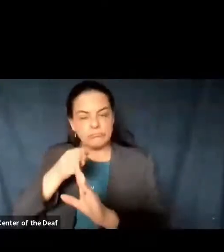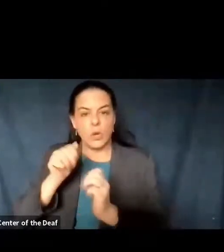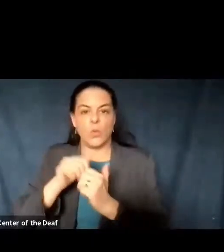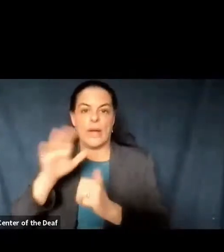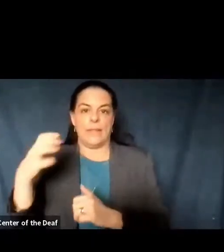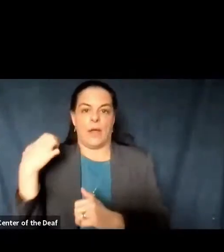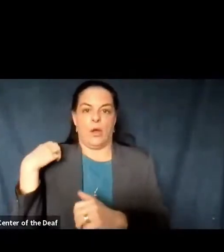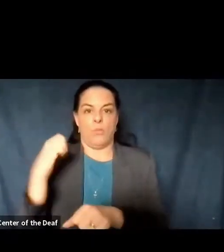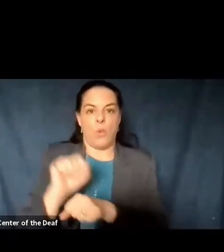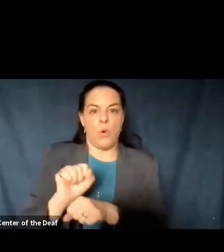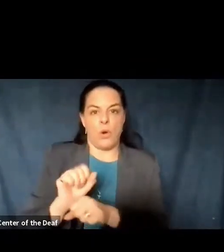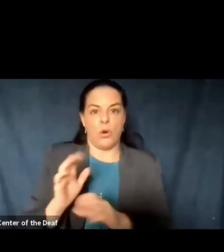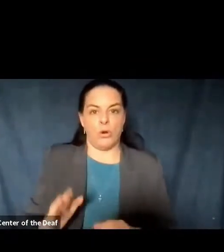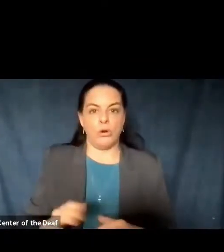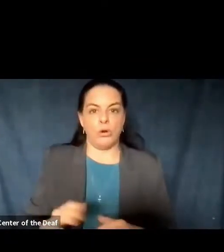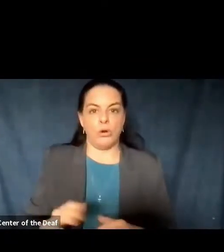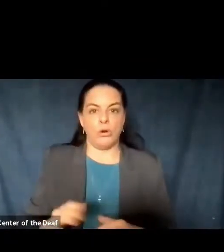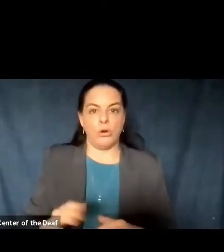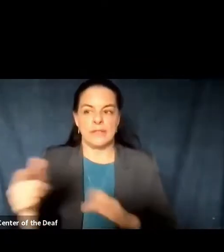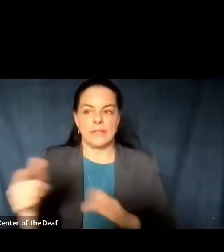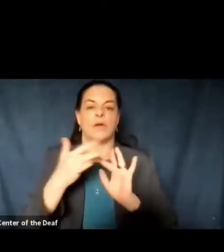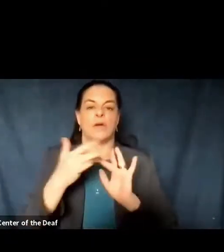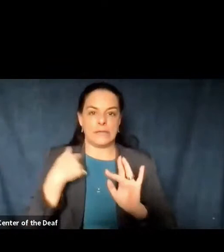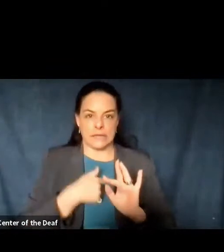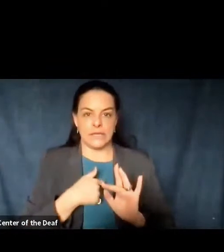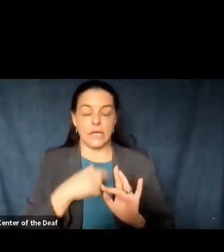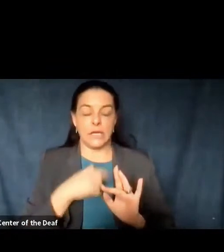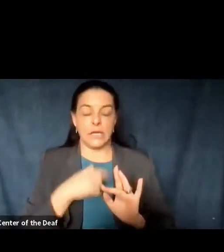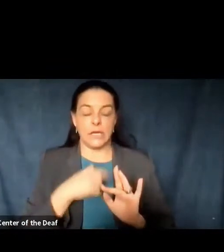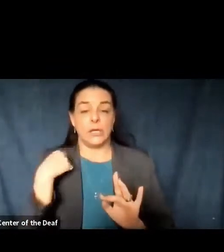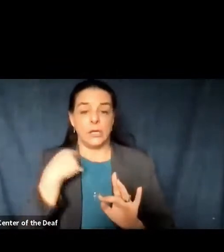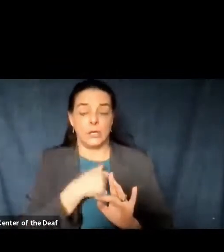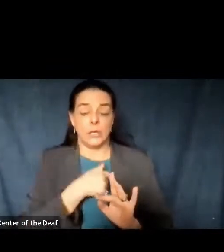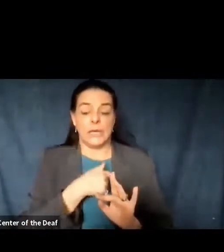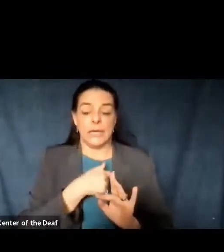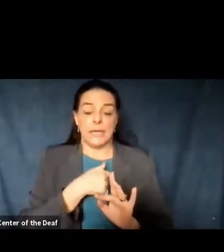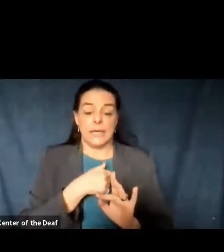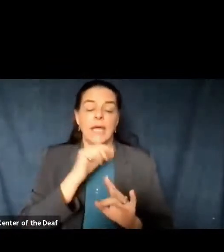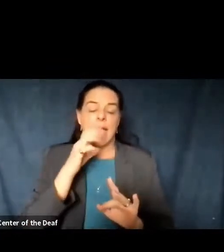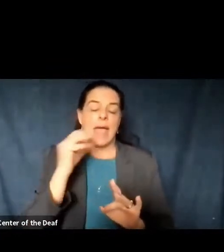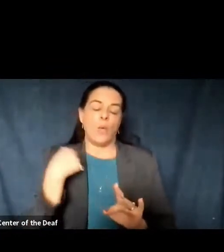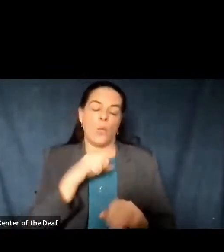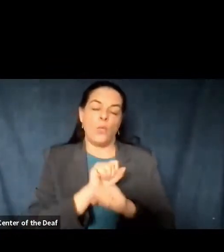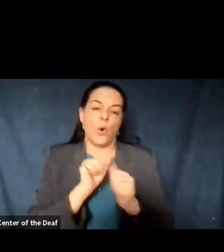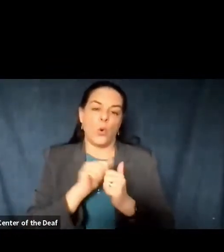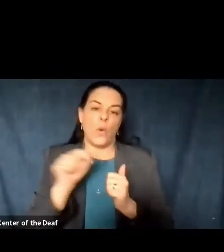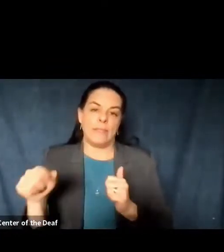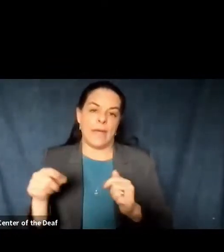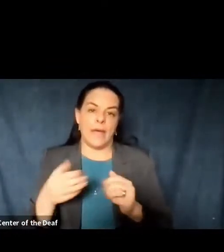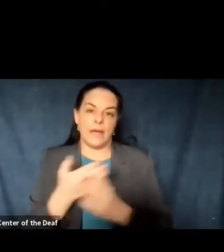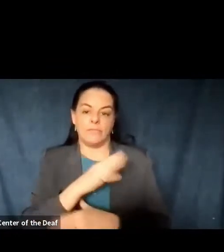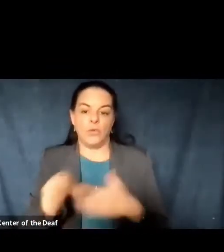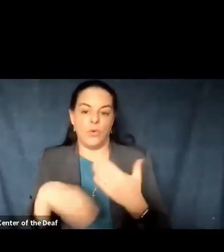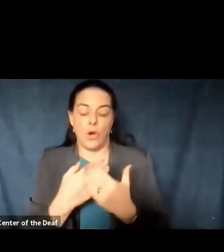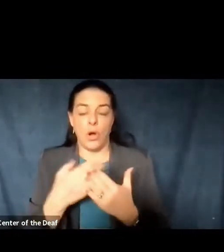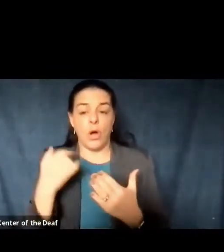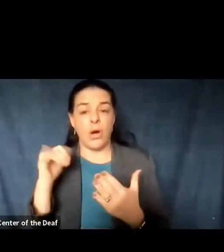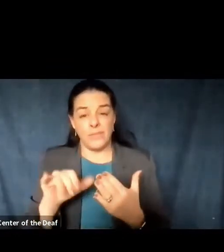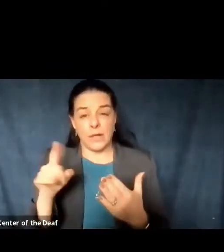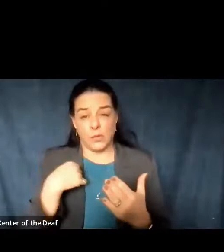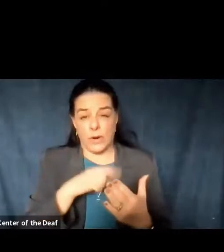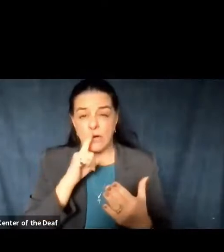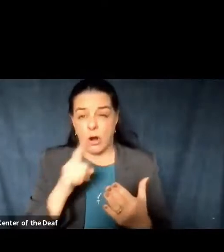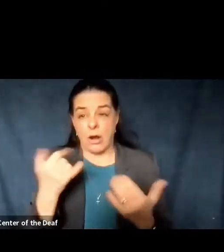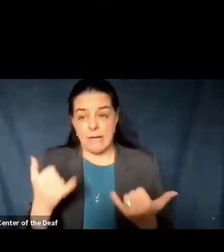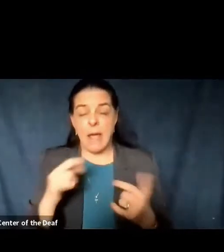Buchanan, that have reached out to us. And that we've been working with throughout this. So that's really where we are at this point. That will likely change as we